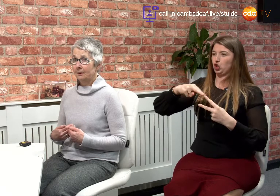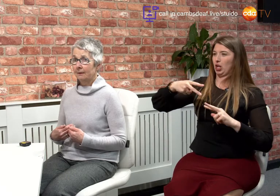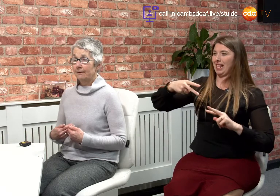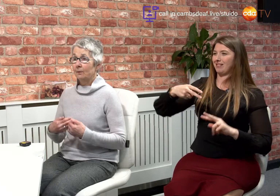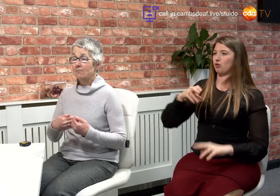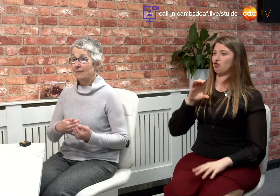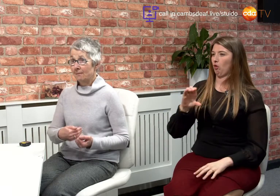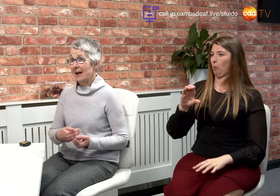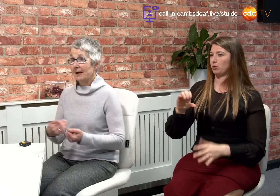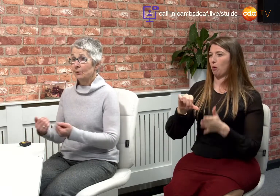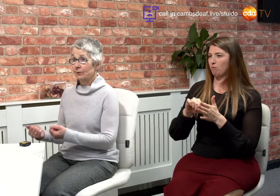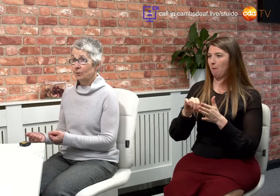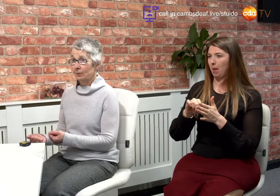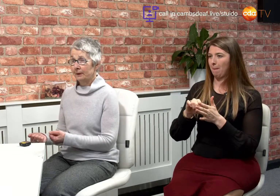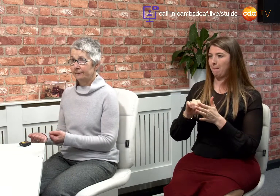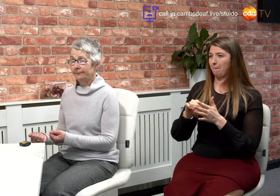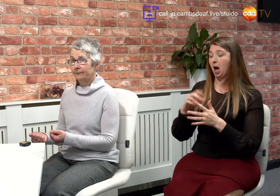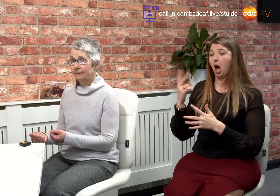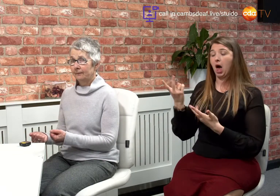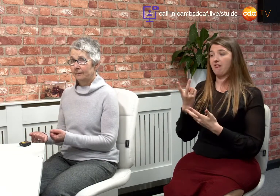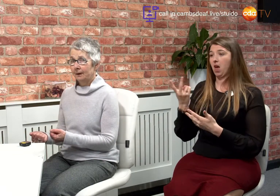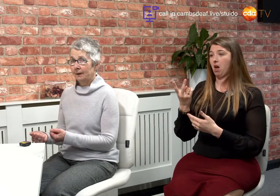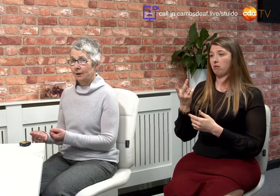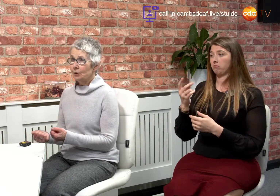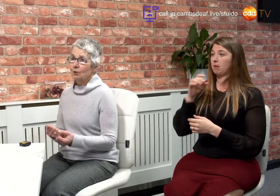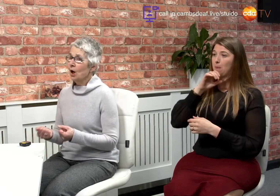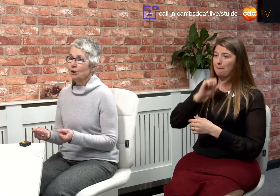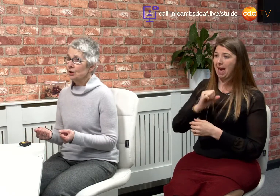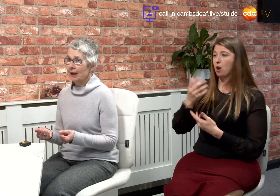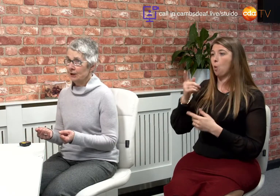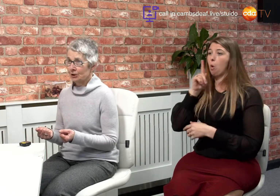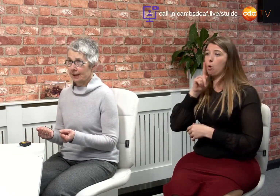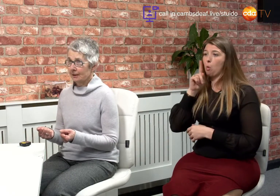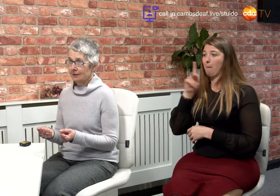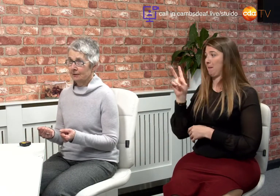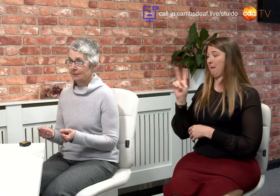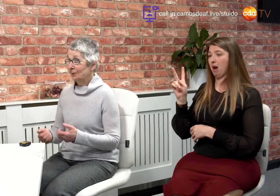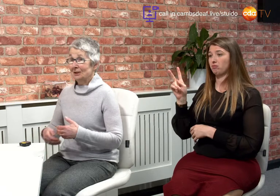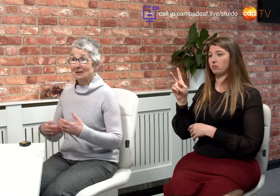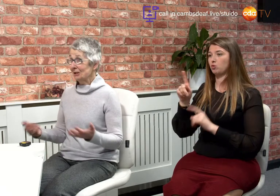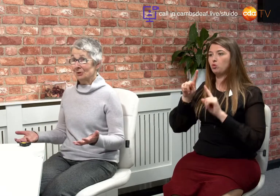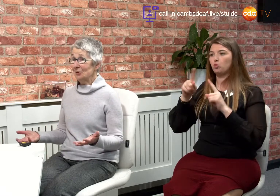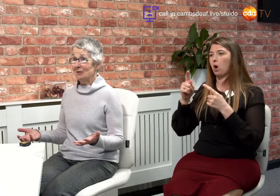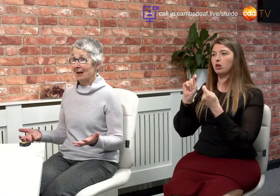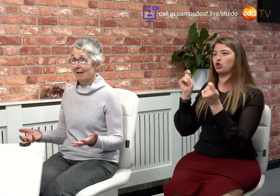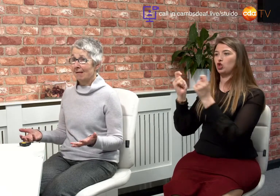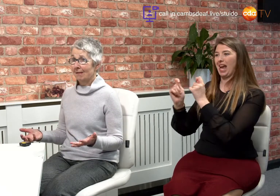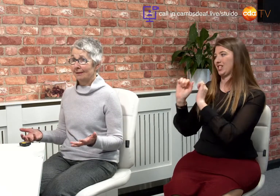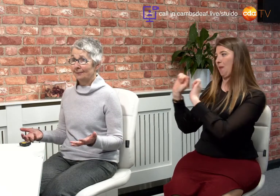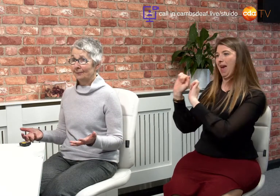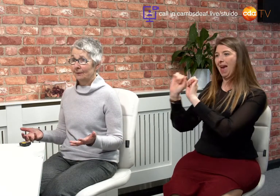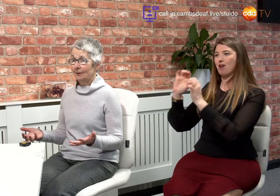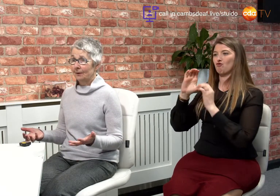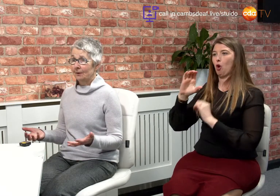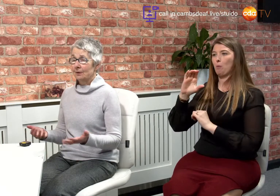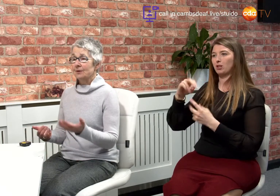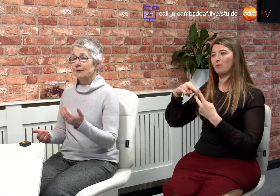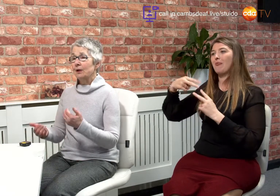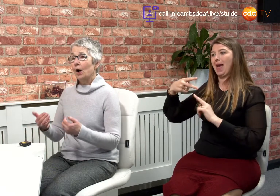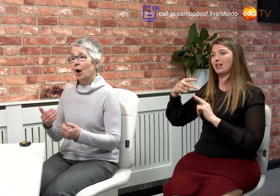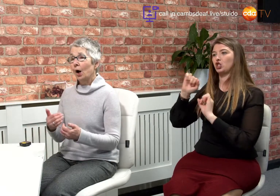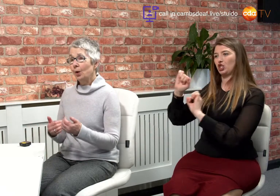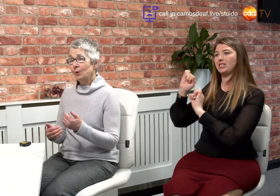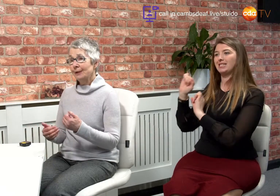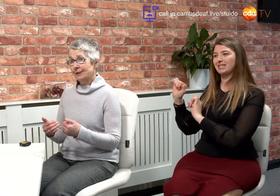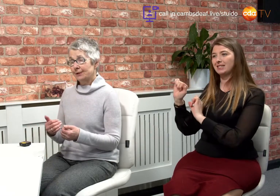problem, the man or the woman, you can't change that because that's who they are.